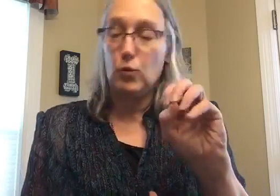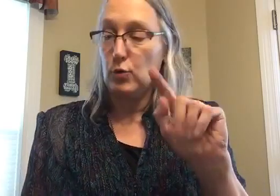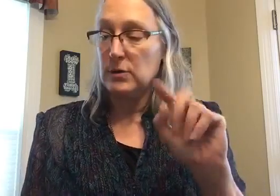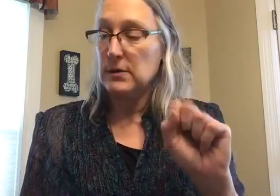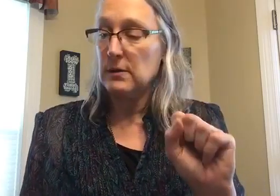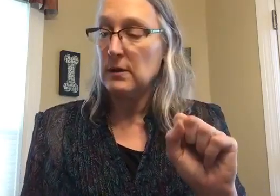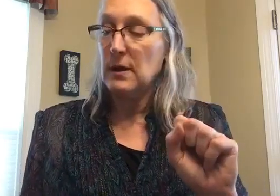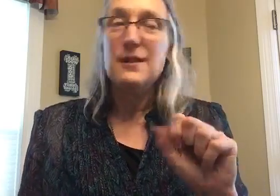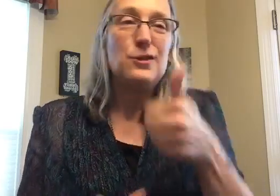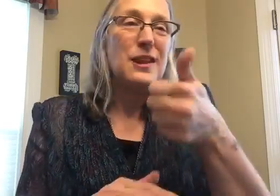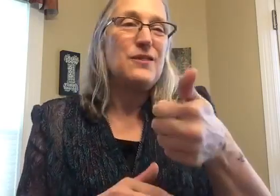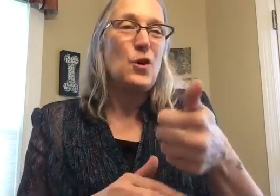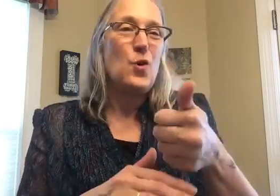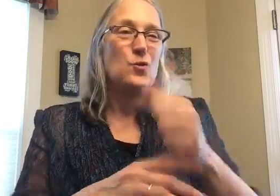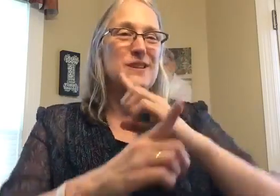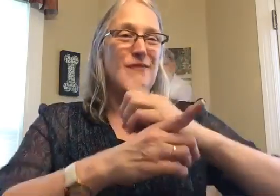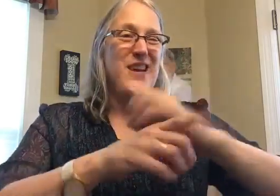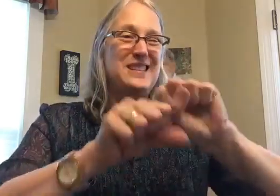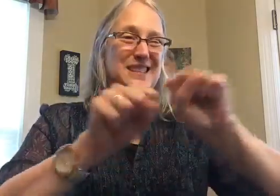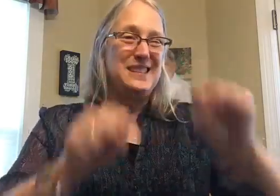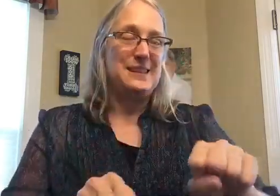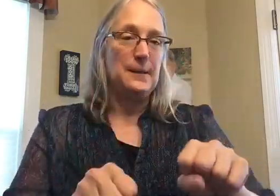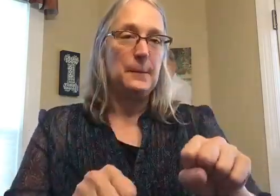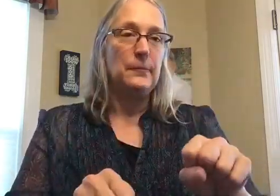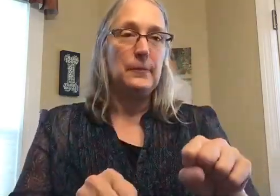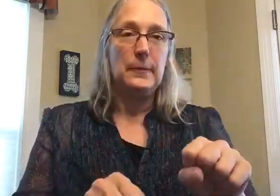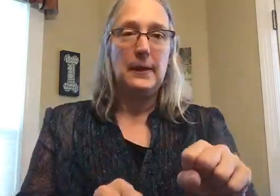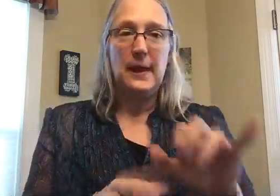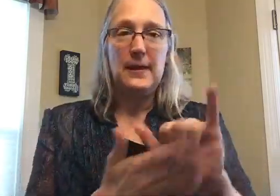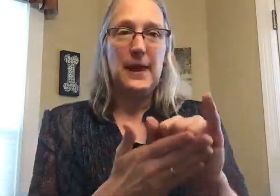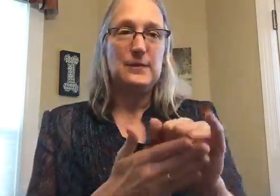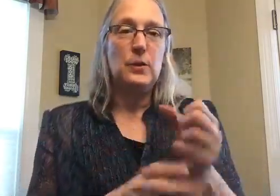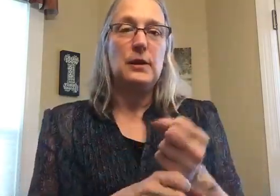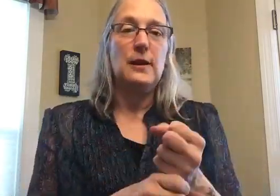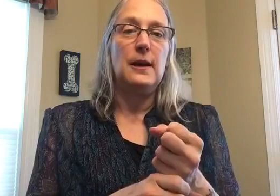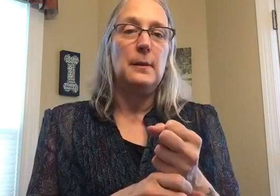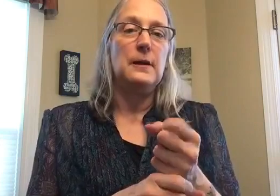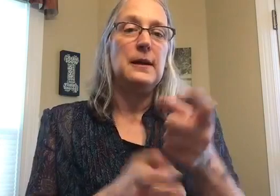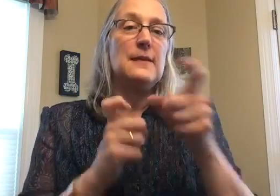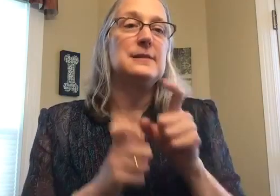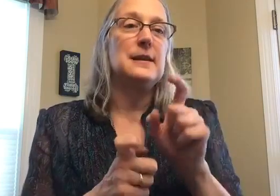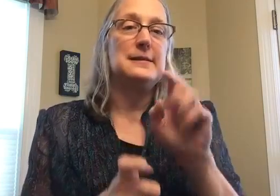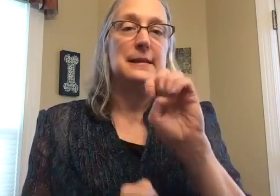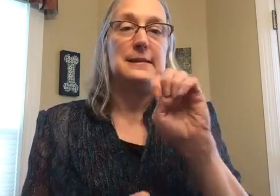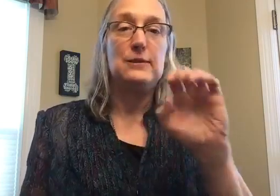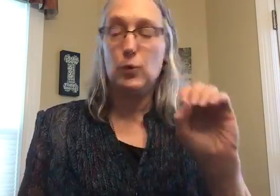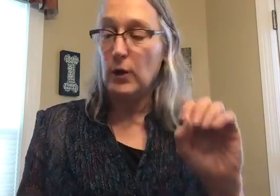roots. So they have their own defense system, and that's what gives us the essential oils.